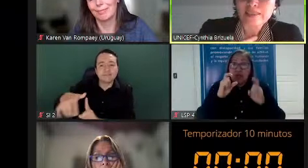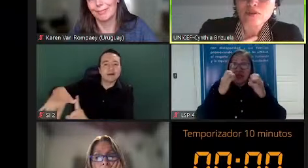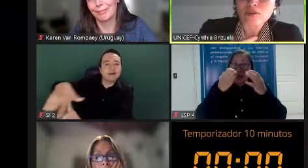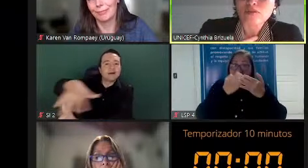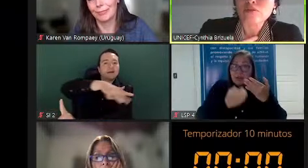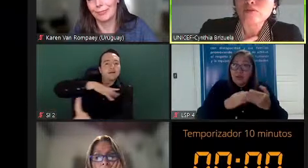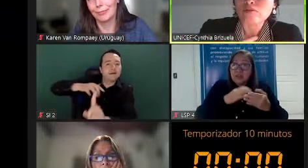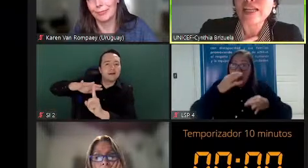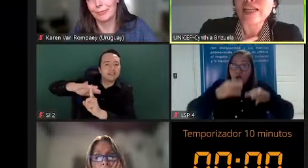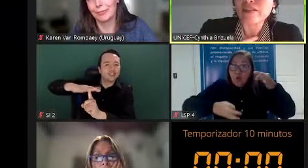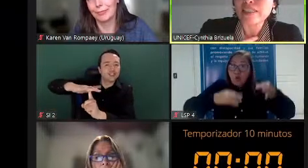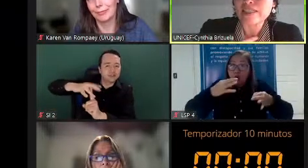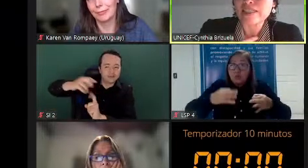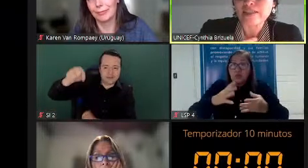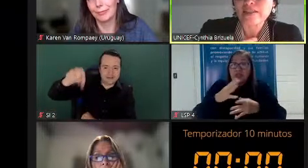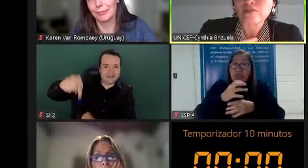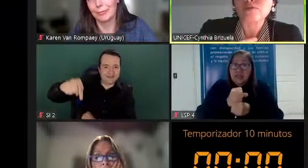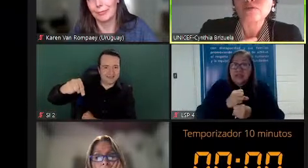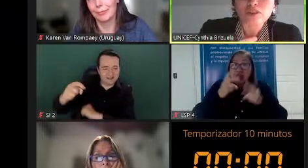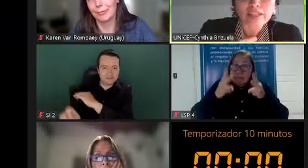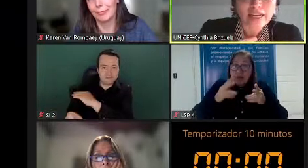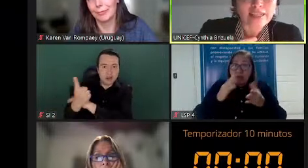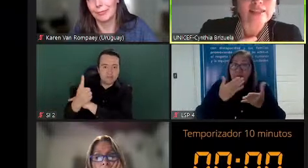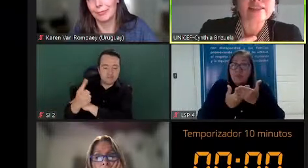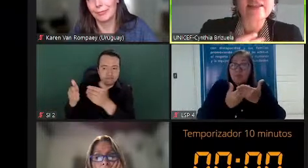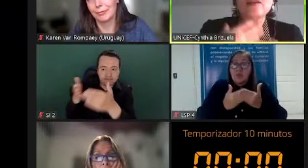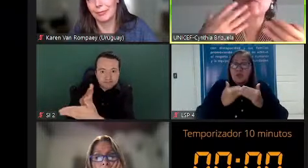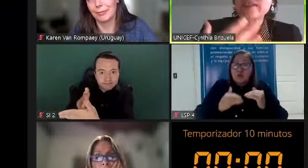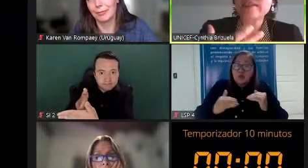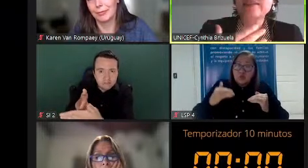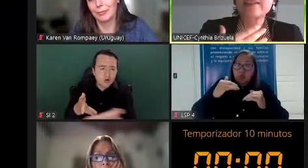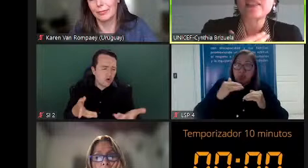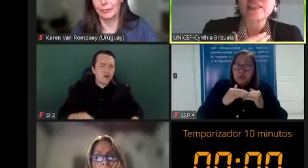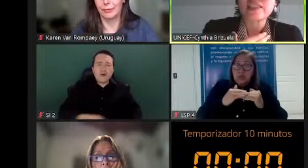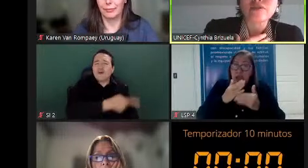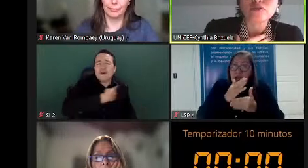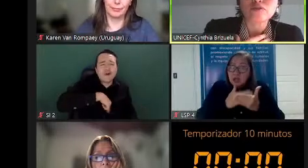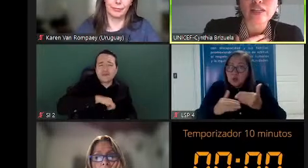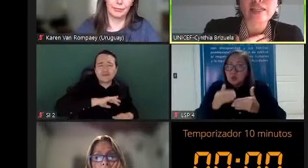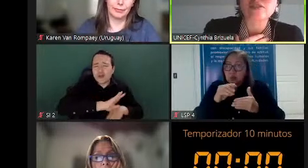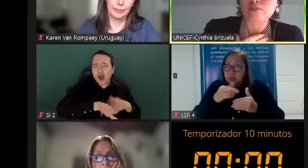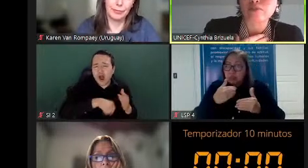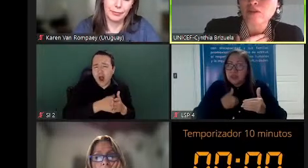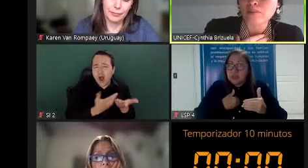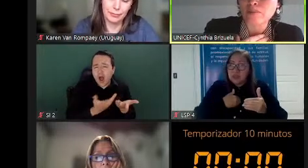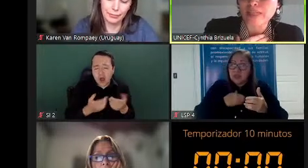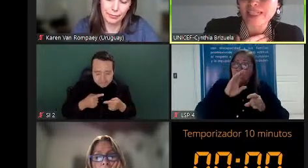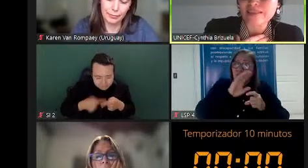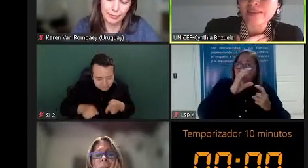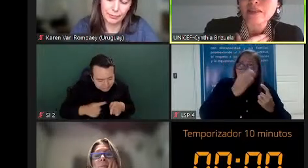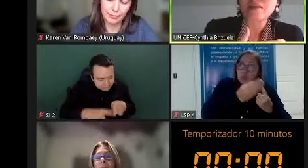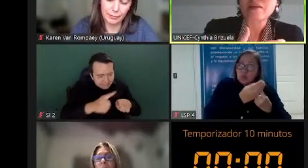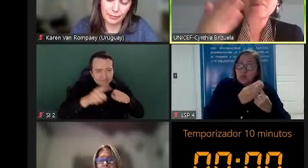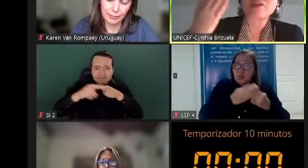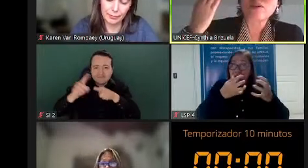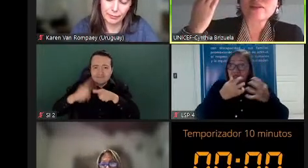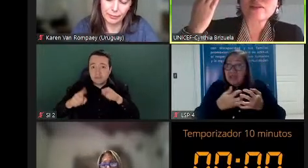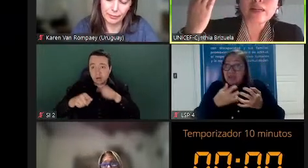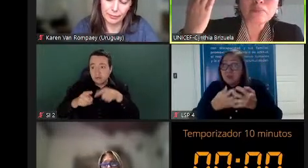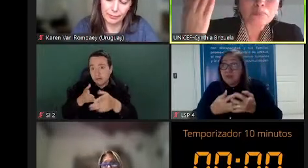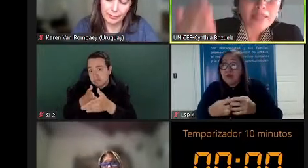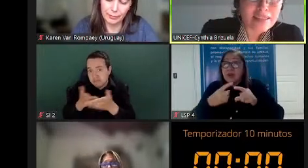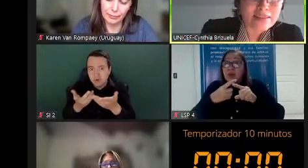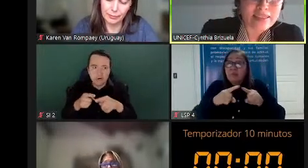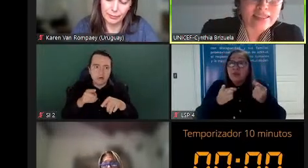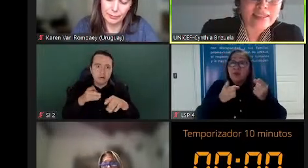by the environment we all we're all born with functional diversities and some of